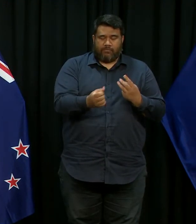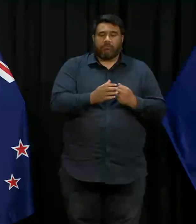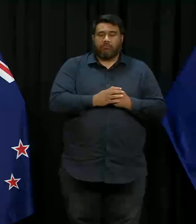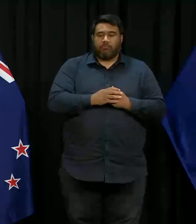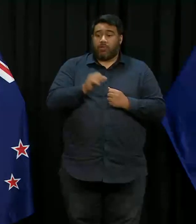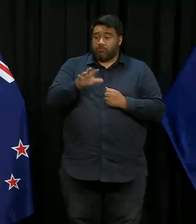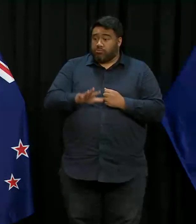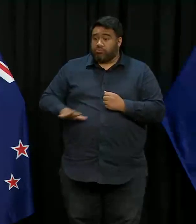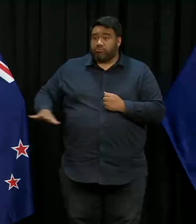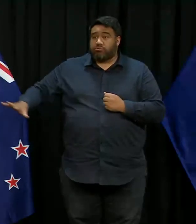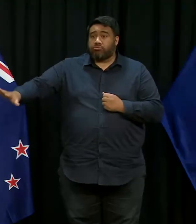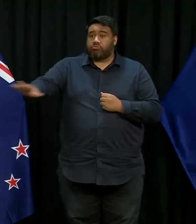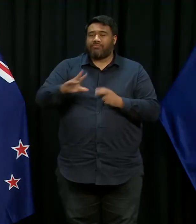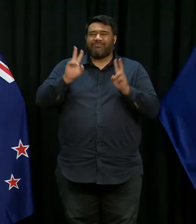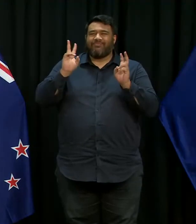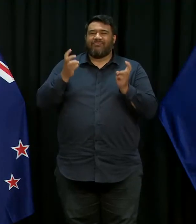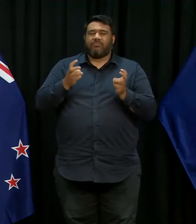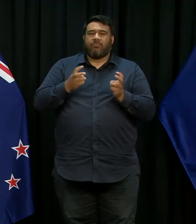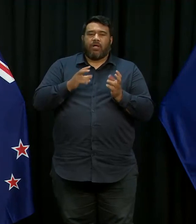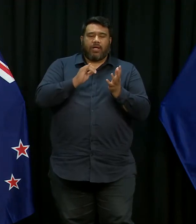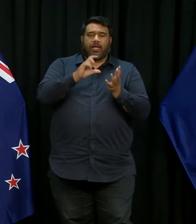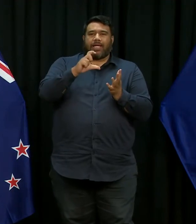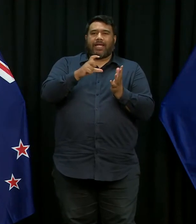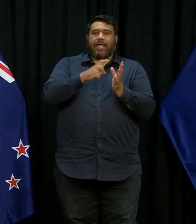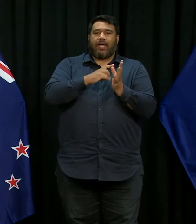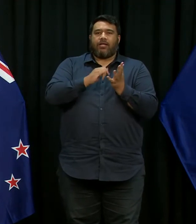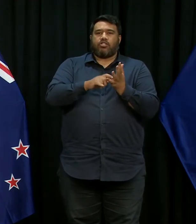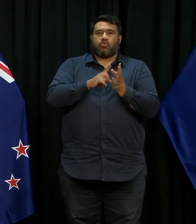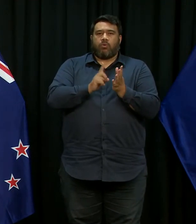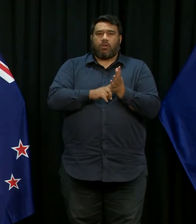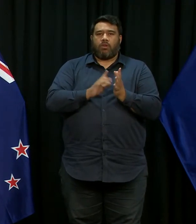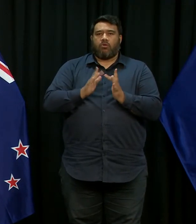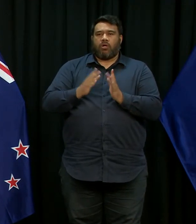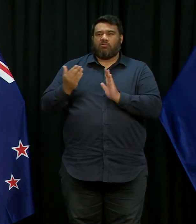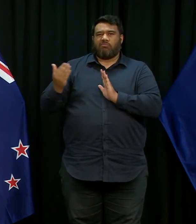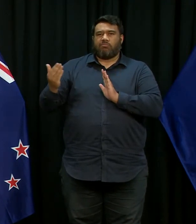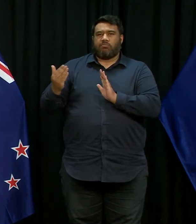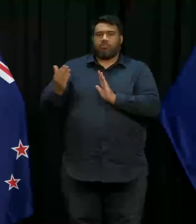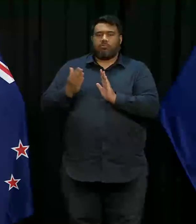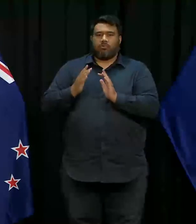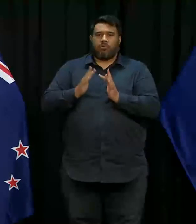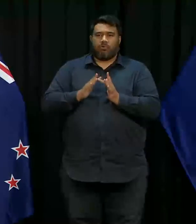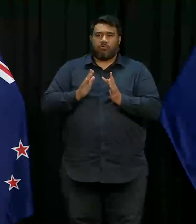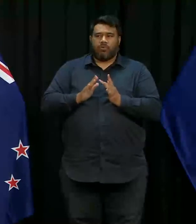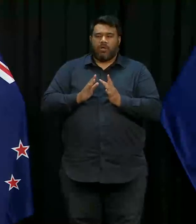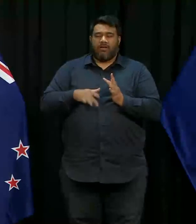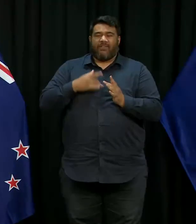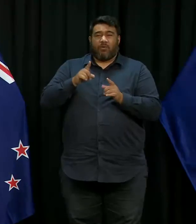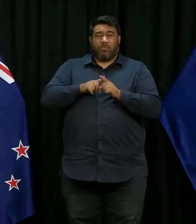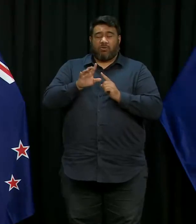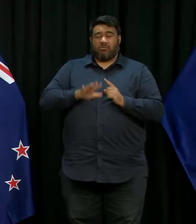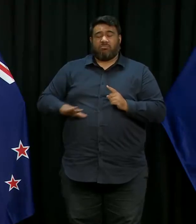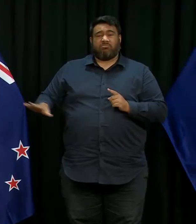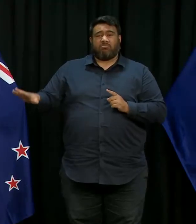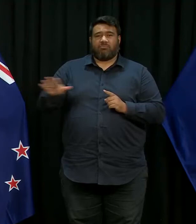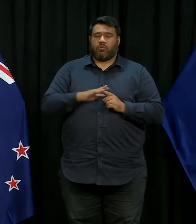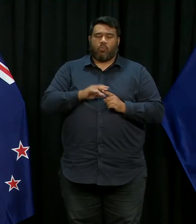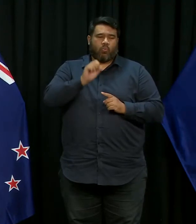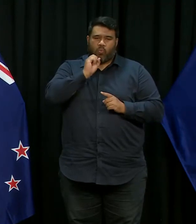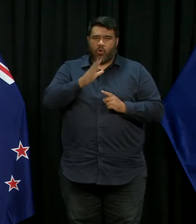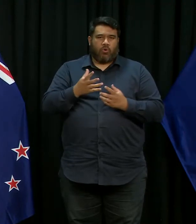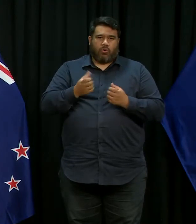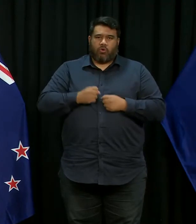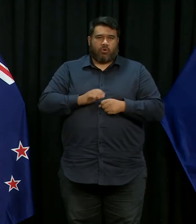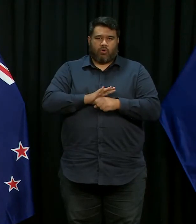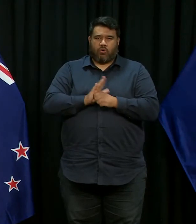people we don't have at this stage any reason to believe are likely to produce a positive result. But even then, all of that group have been